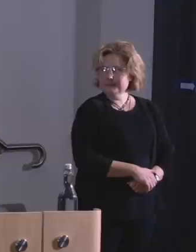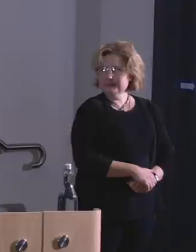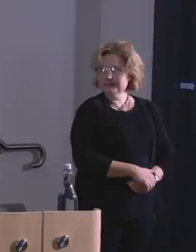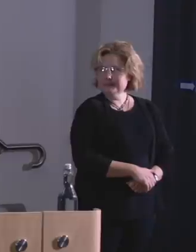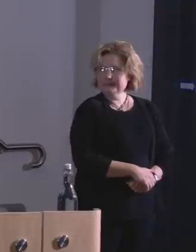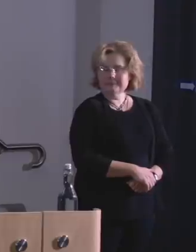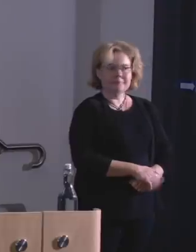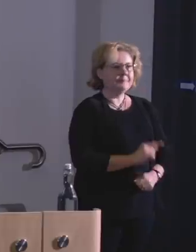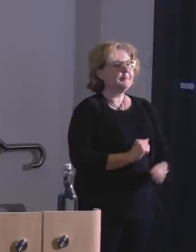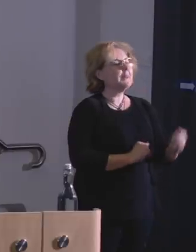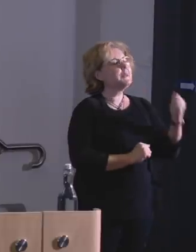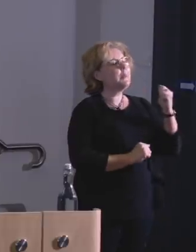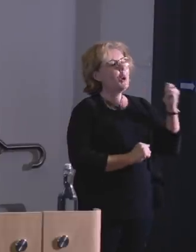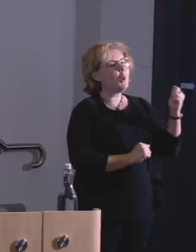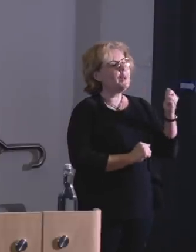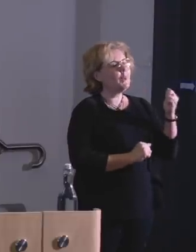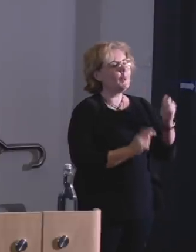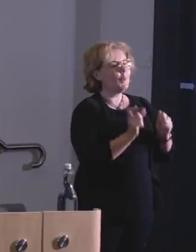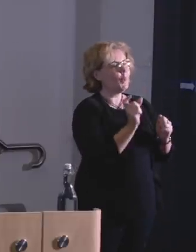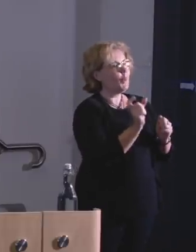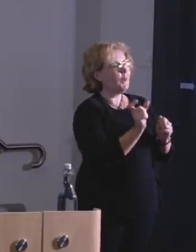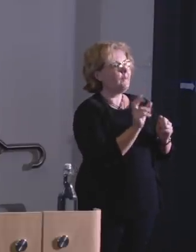The Samoan word for hello,